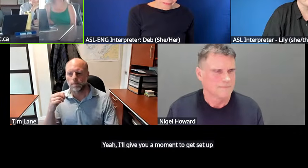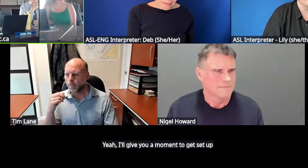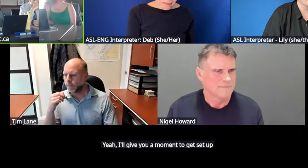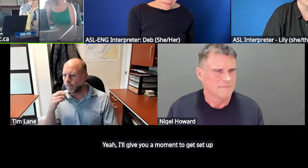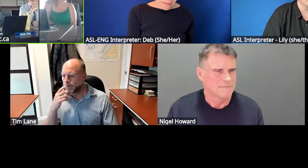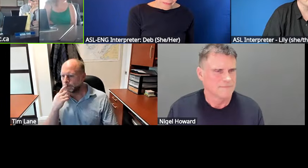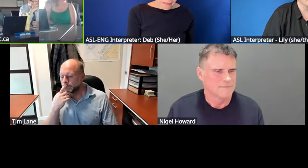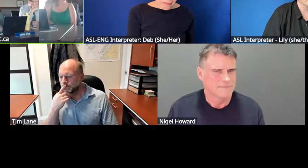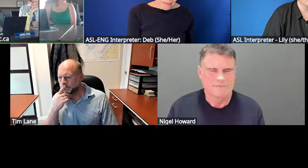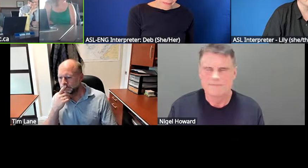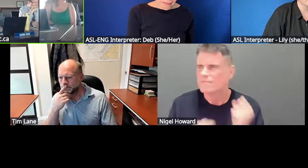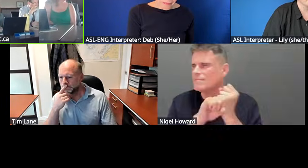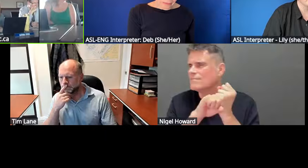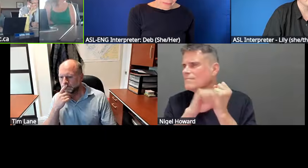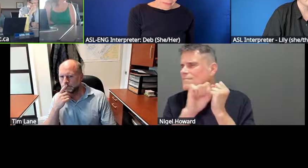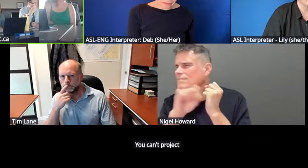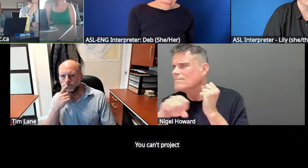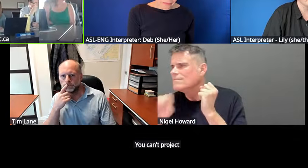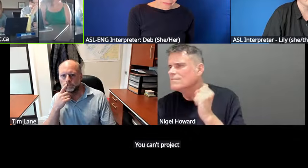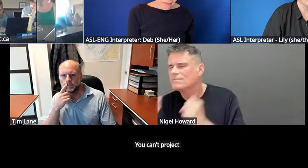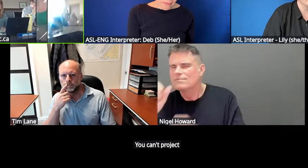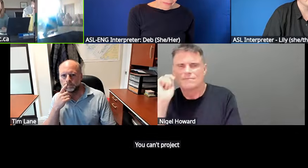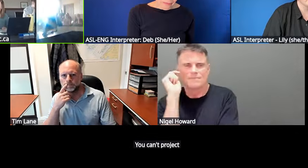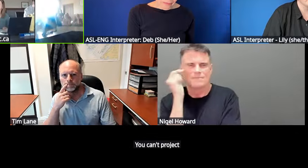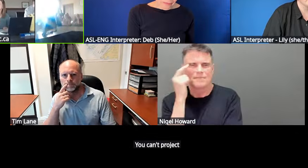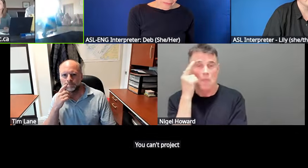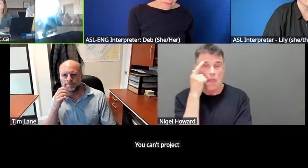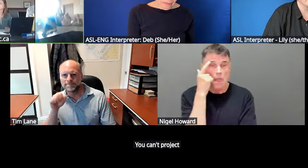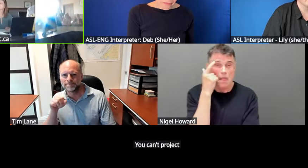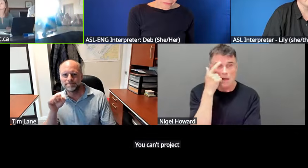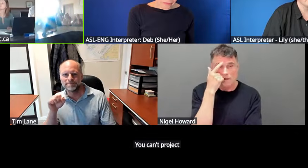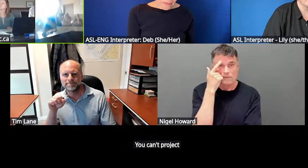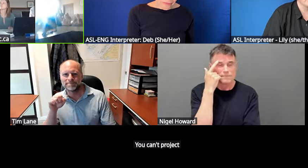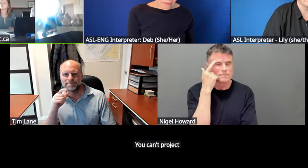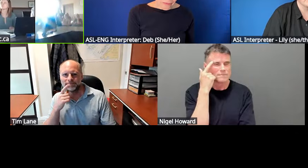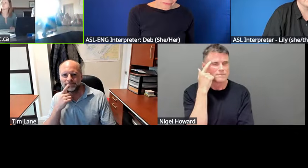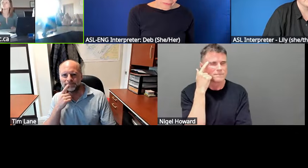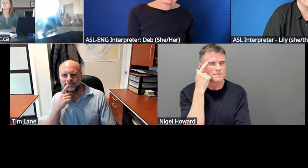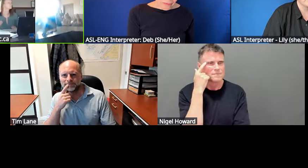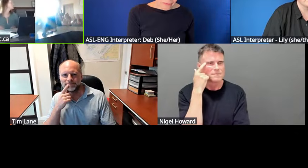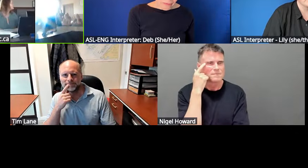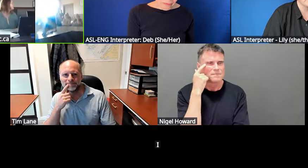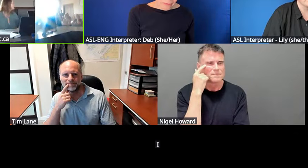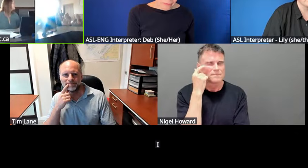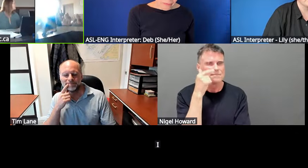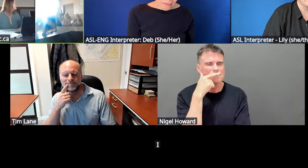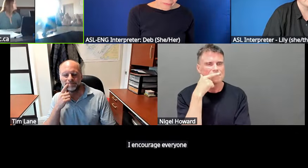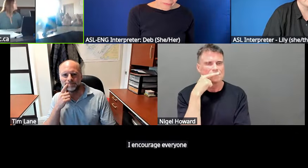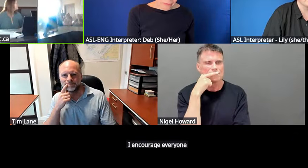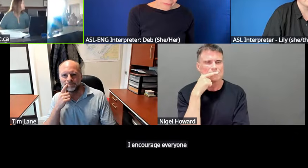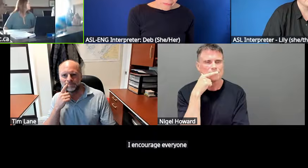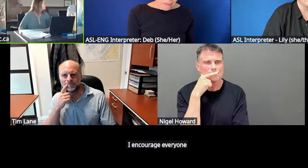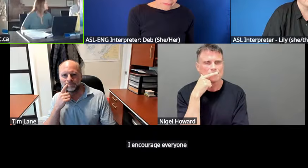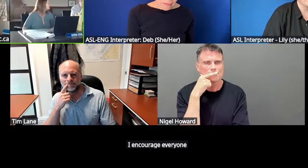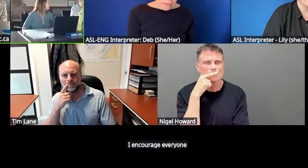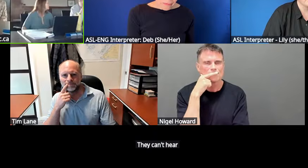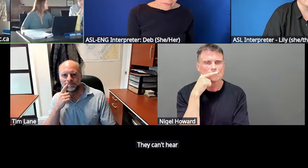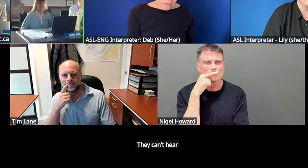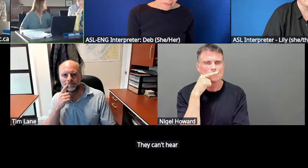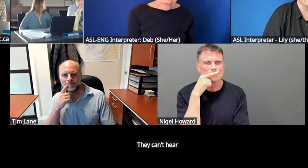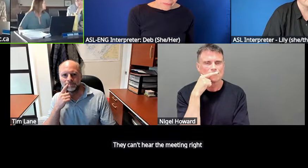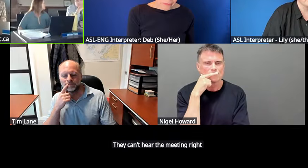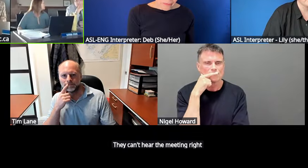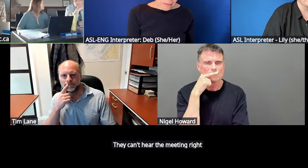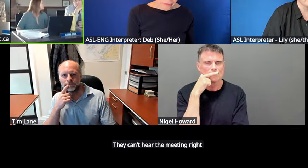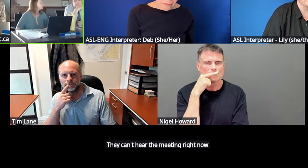Can't project the Zoom meeting at the moment. I can project the meeting, they can't hear the meeting right now